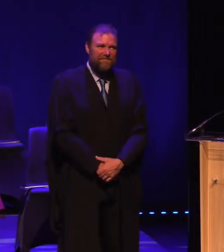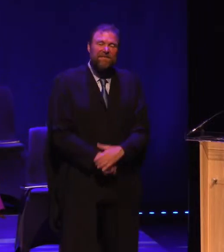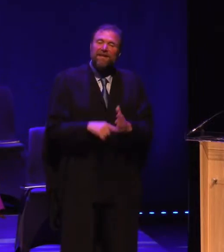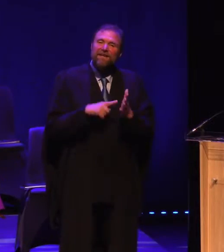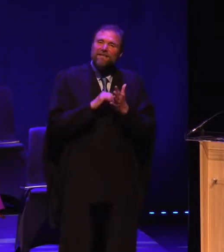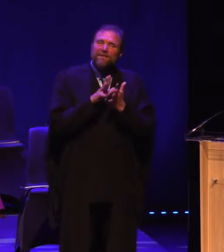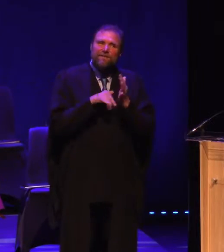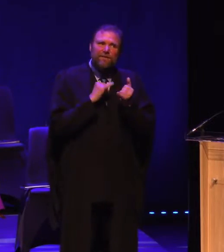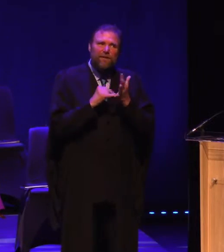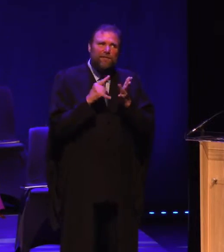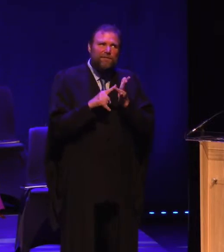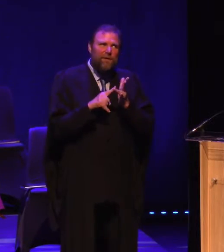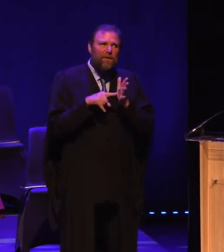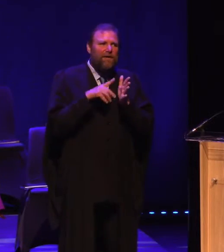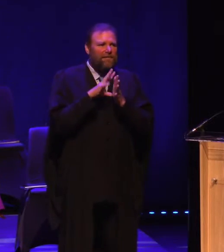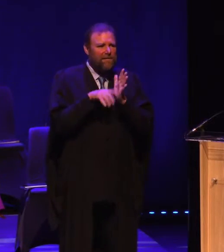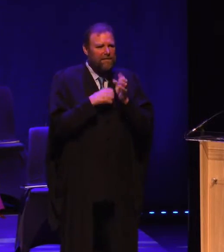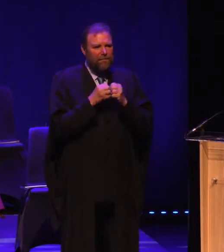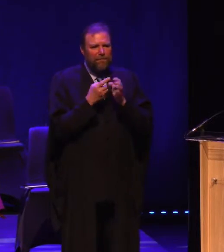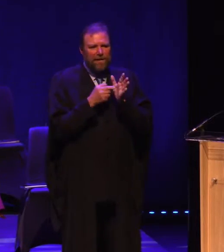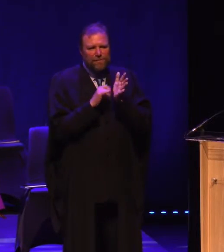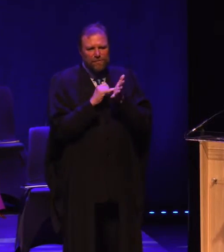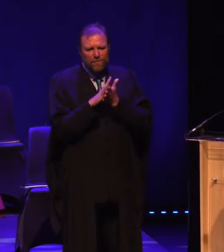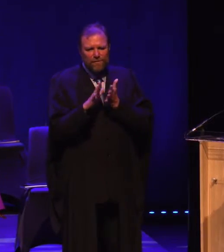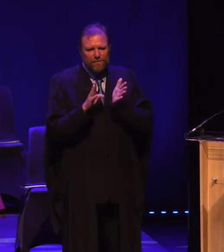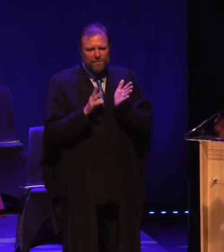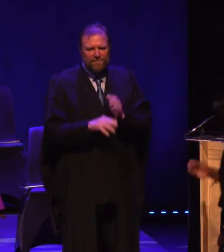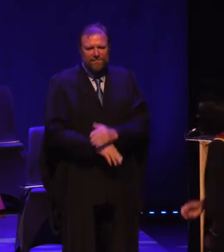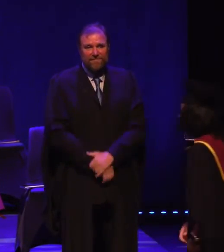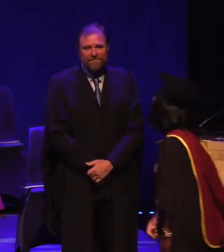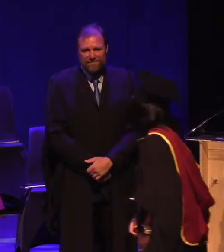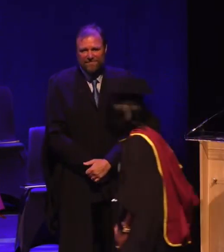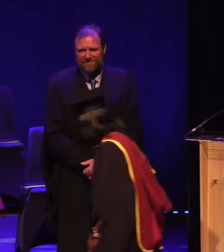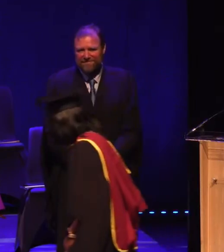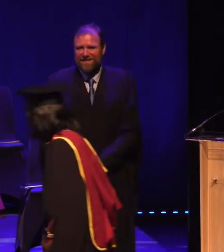Foluso Tumbi Adani Bashoan.